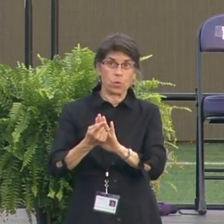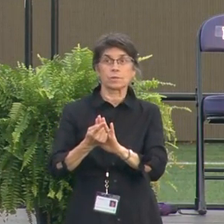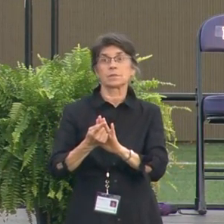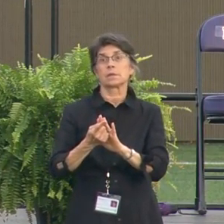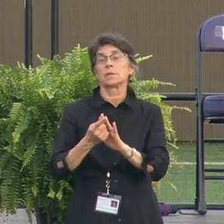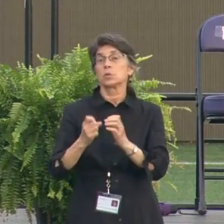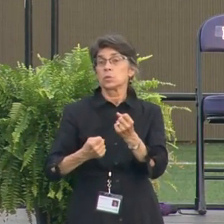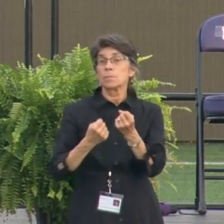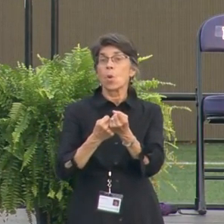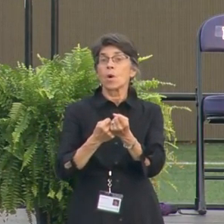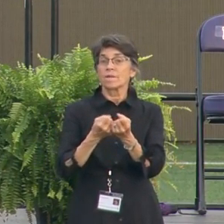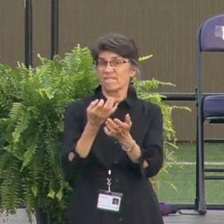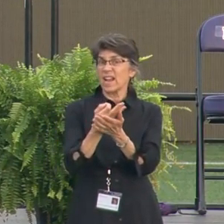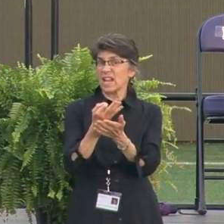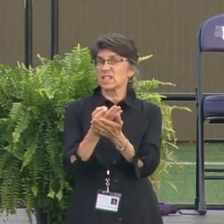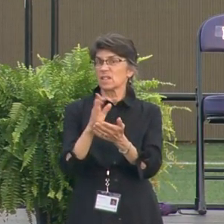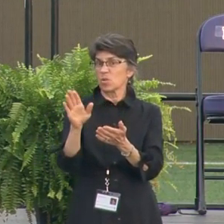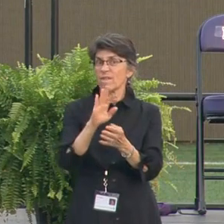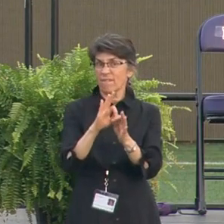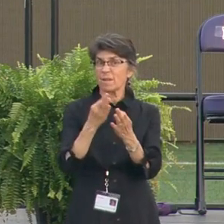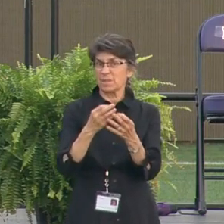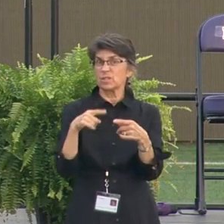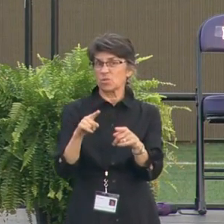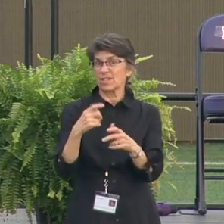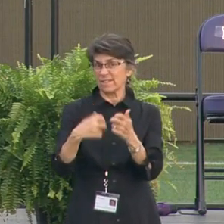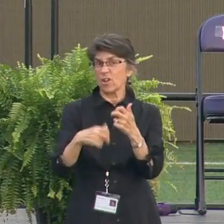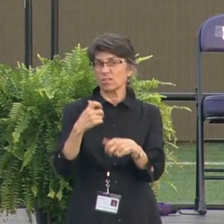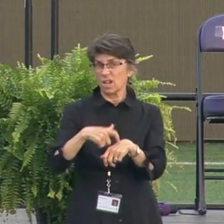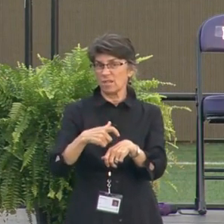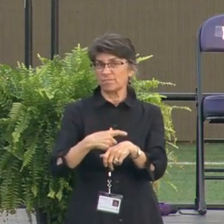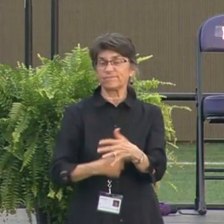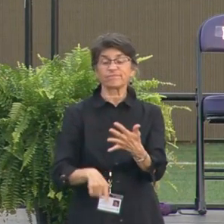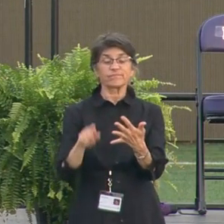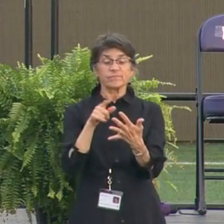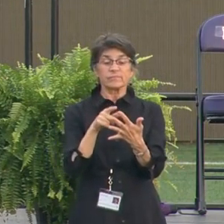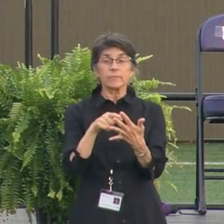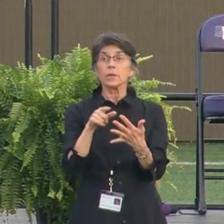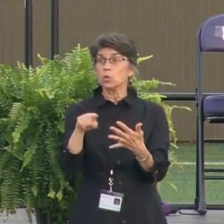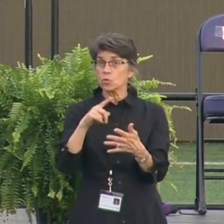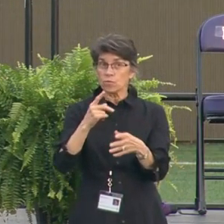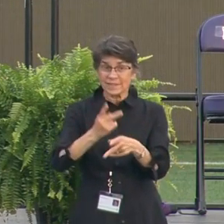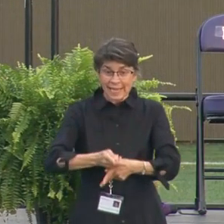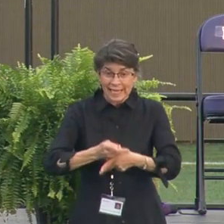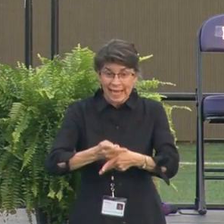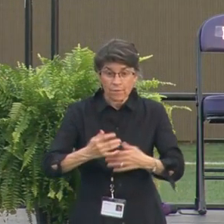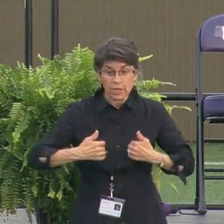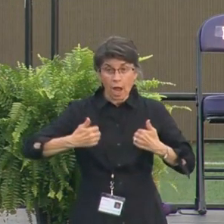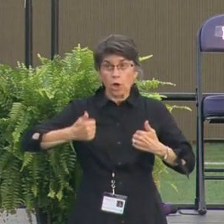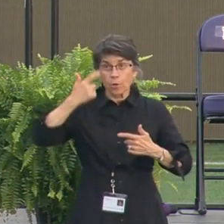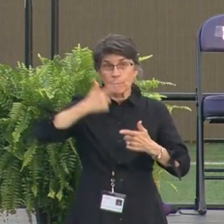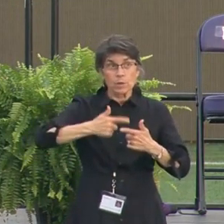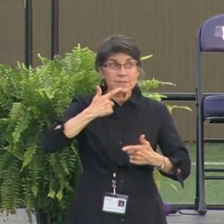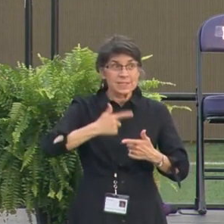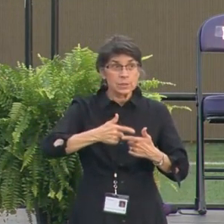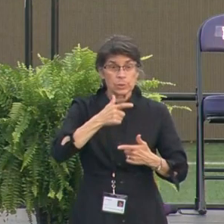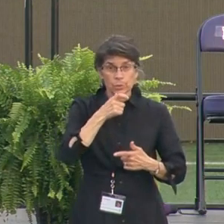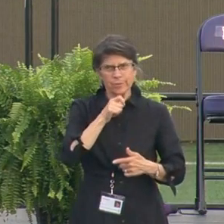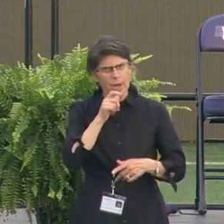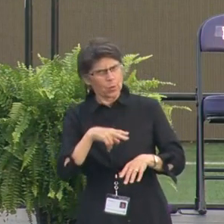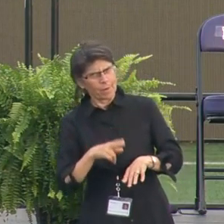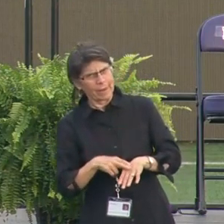families financially during a difficult time, those of you who've been taking care of younger siblings who aren't typically at home during the school